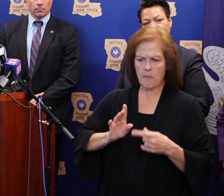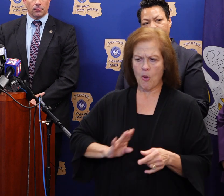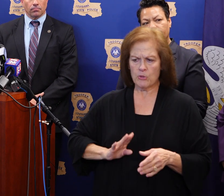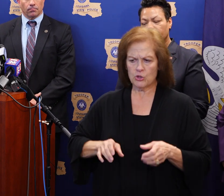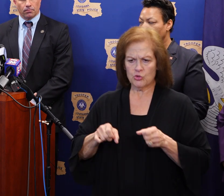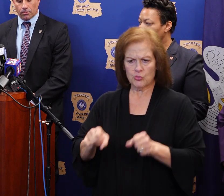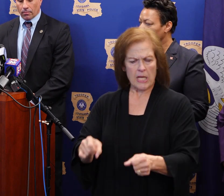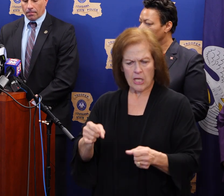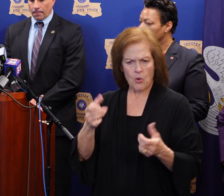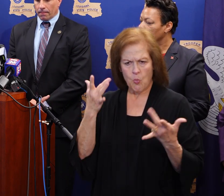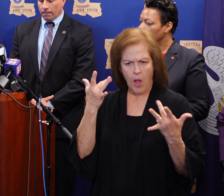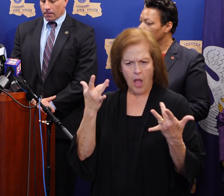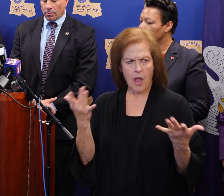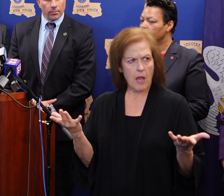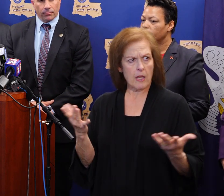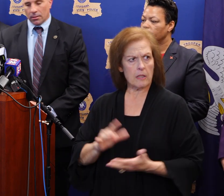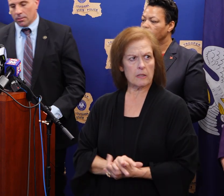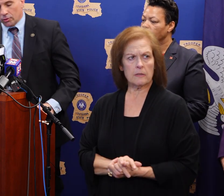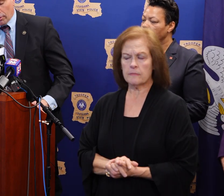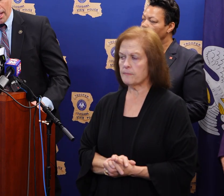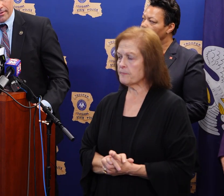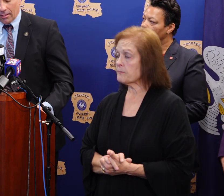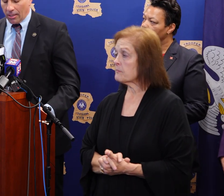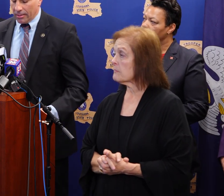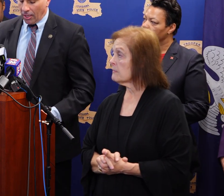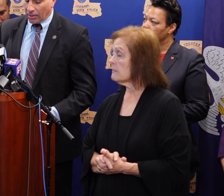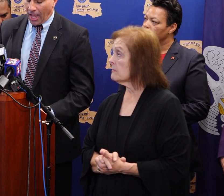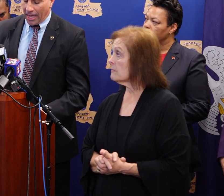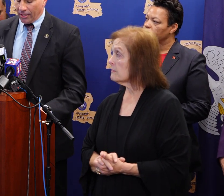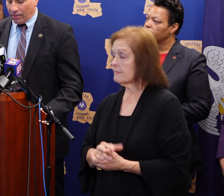led him down this path to this sort of radicalization? Sure,